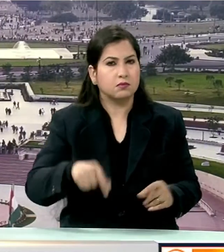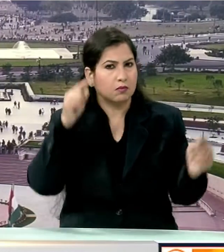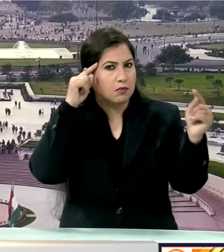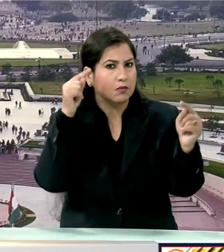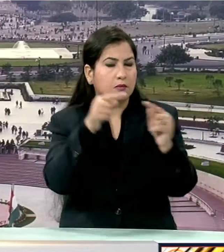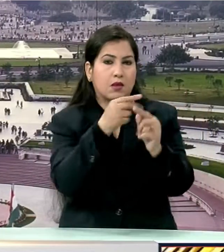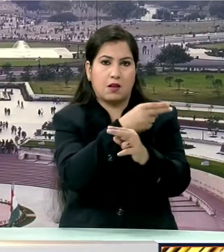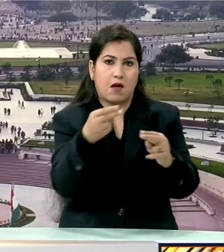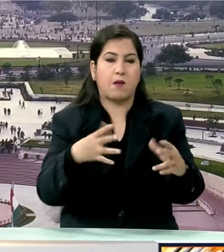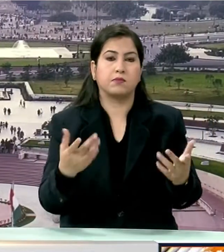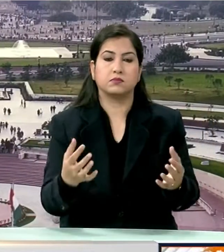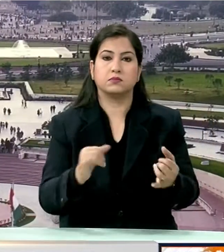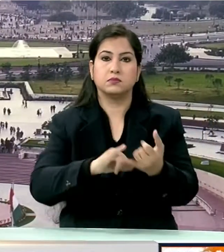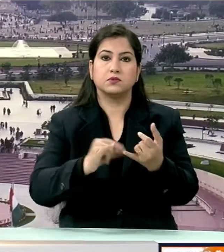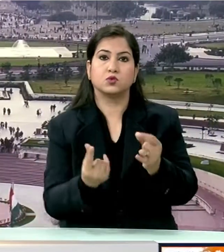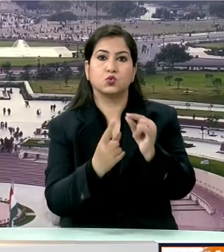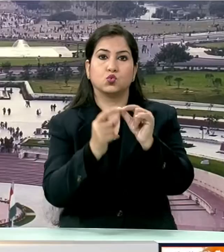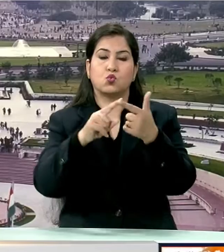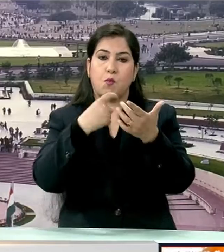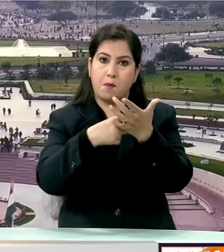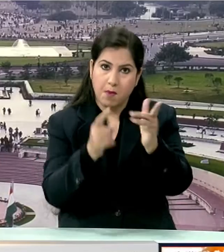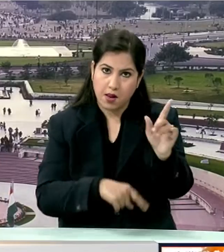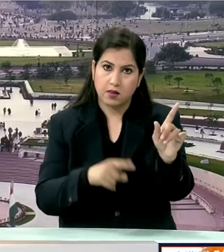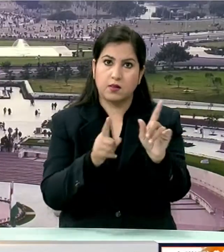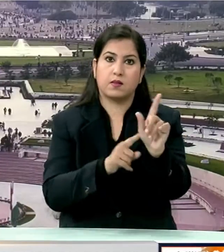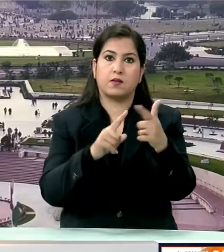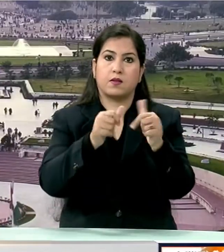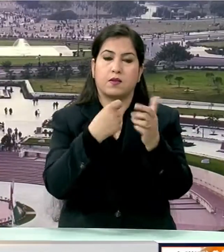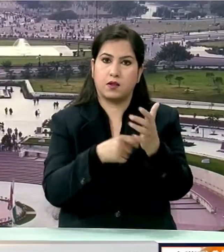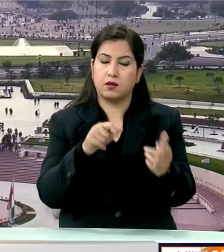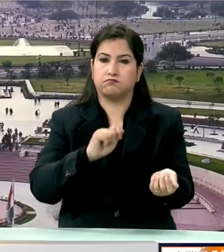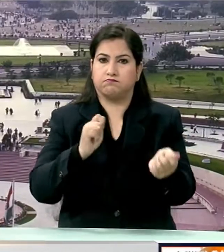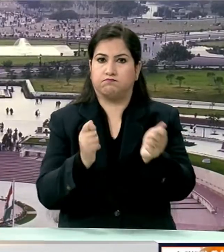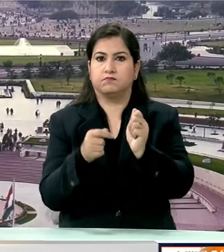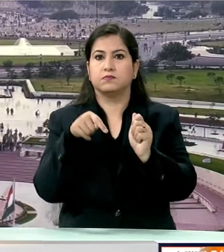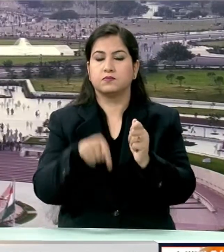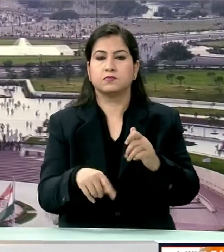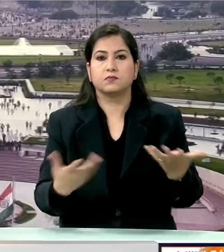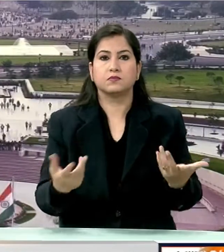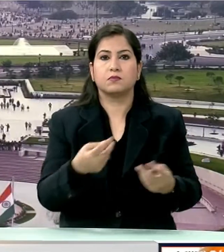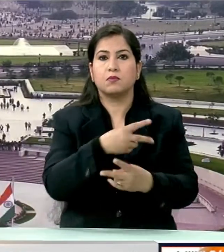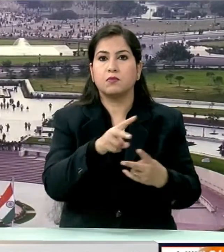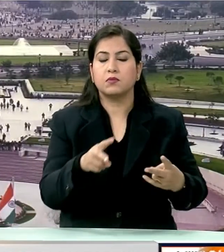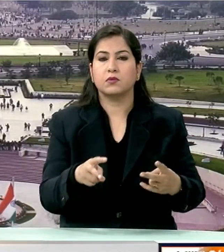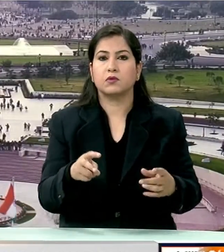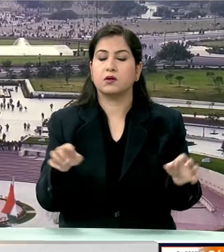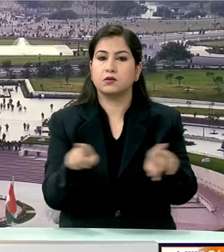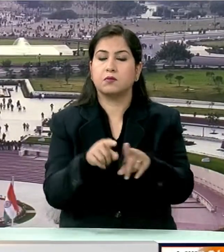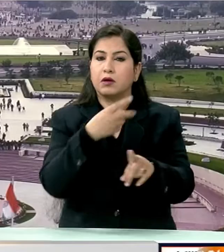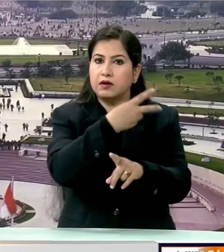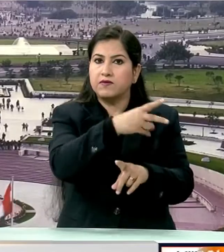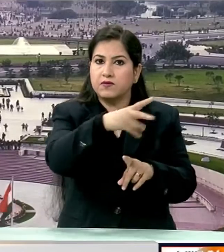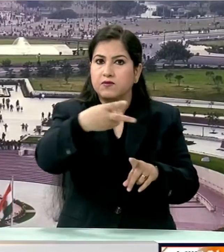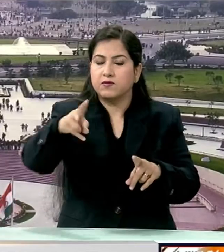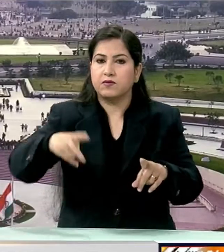Biodiversity Super Year, will host several major global events that place biodiversity at the